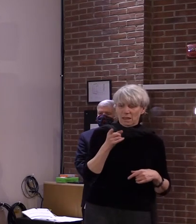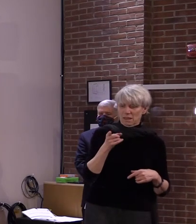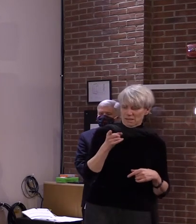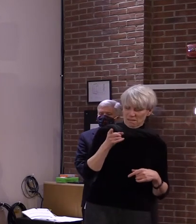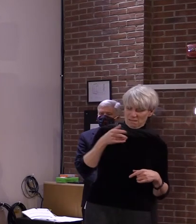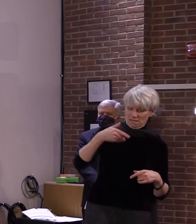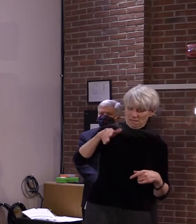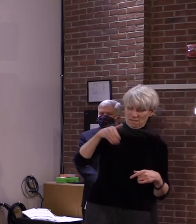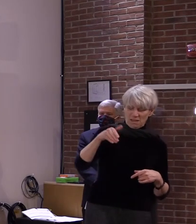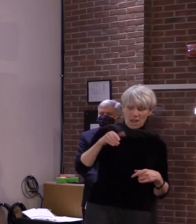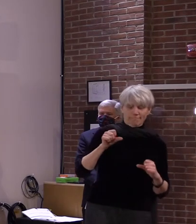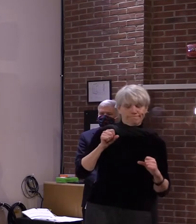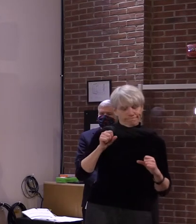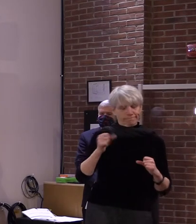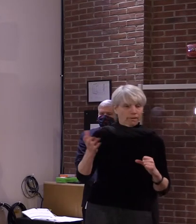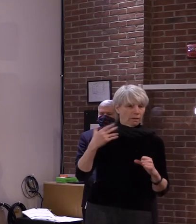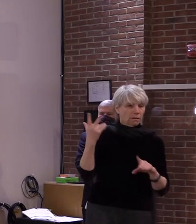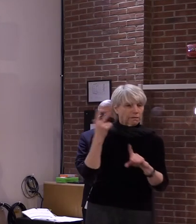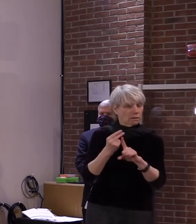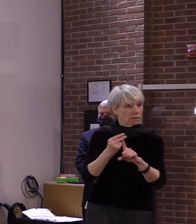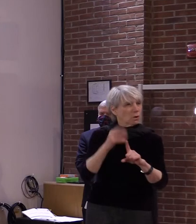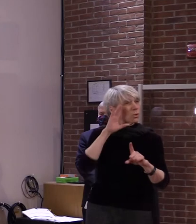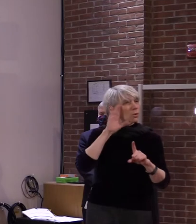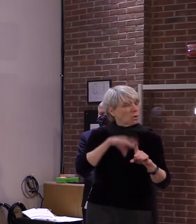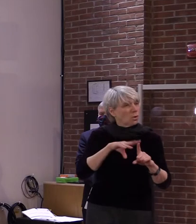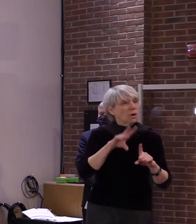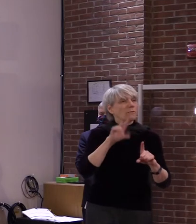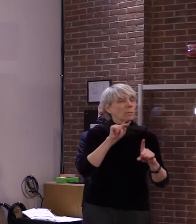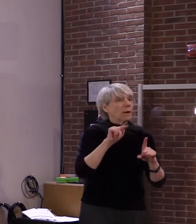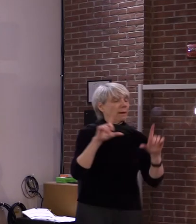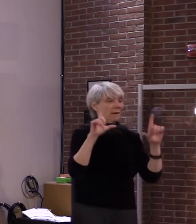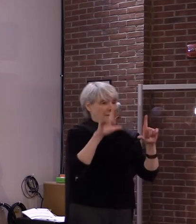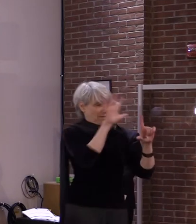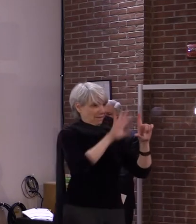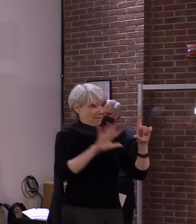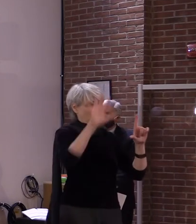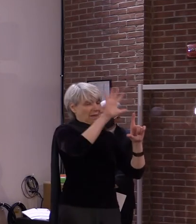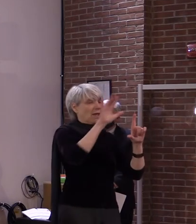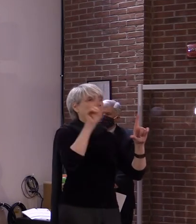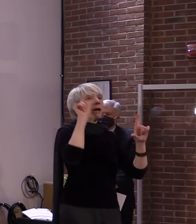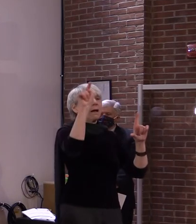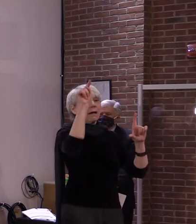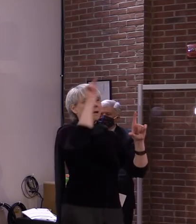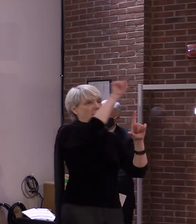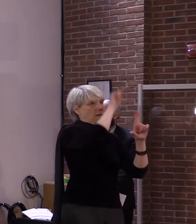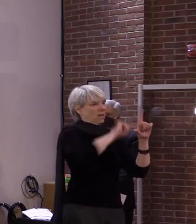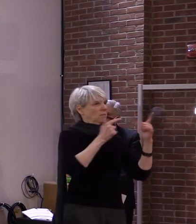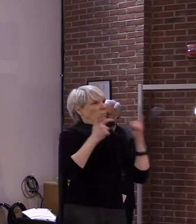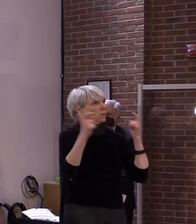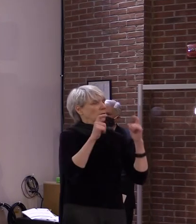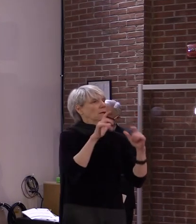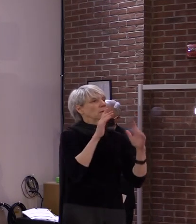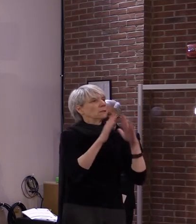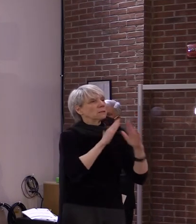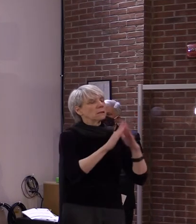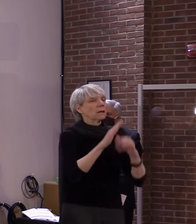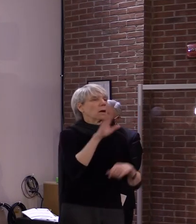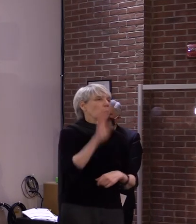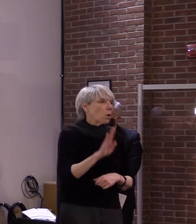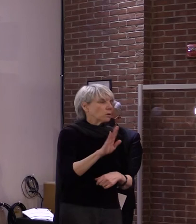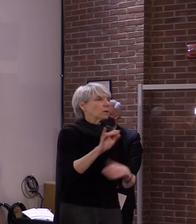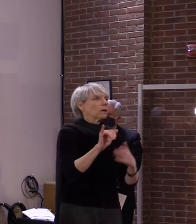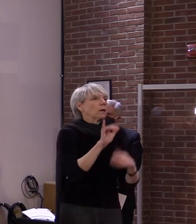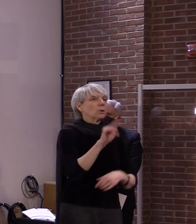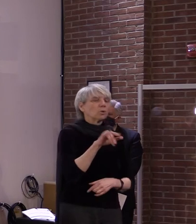vermont is kind of a state surrounded by people with higher population centers maybe having to wait longer over there to get their